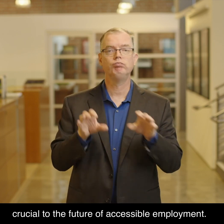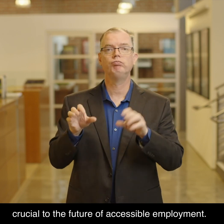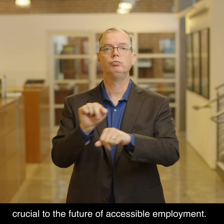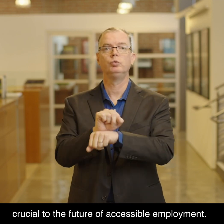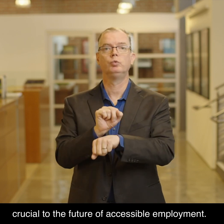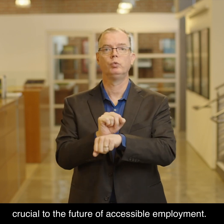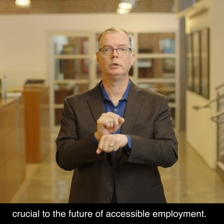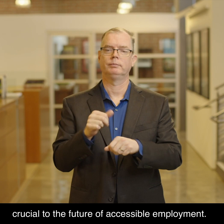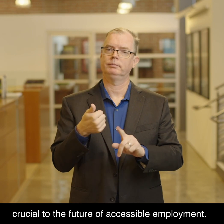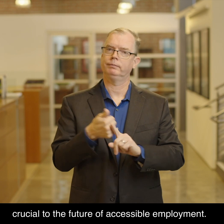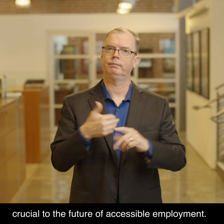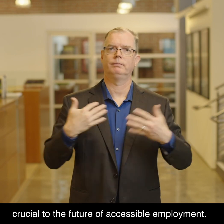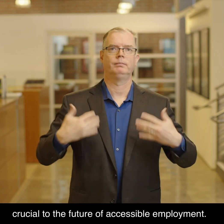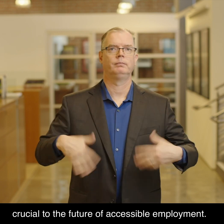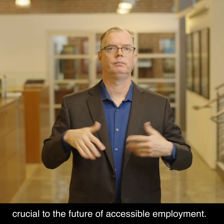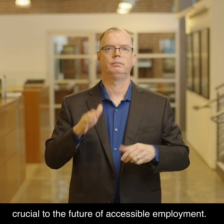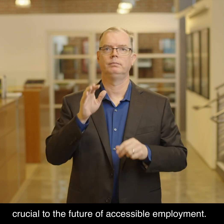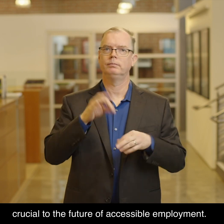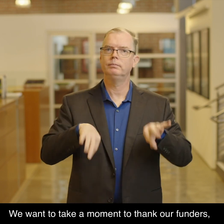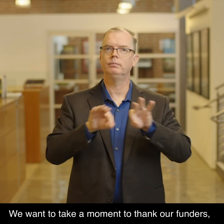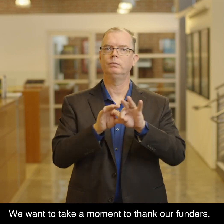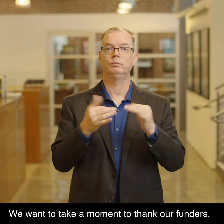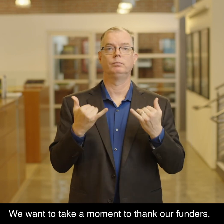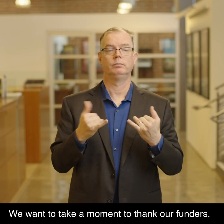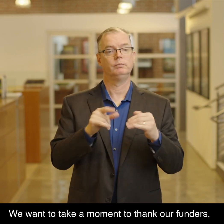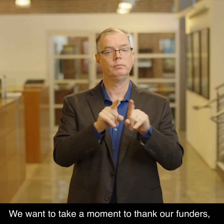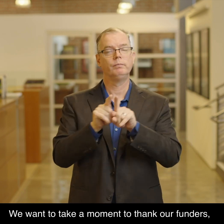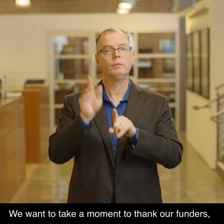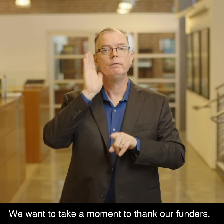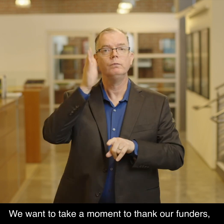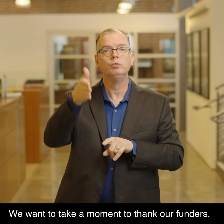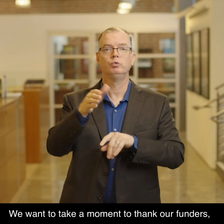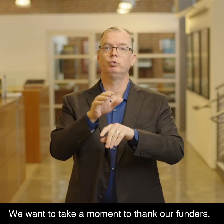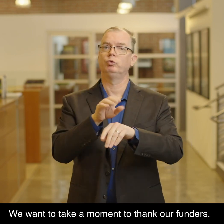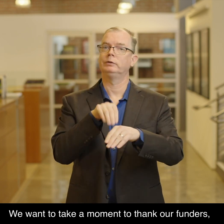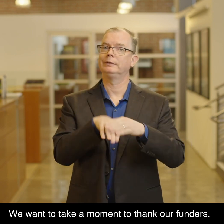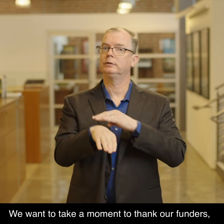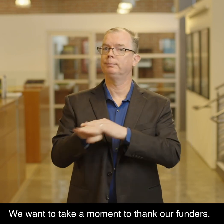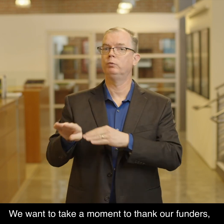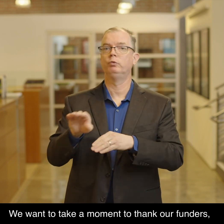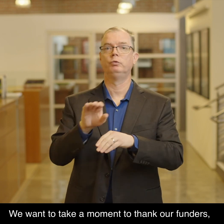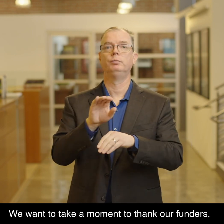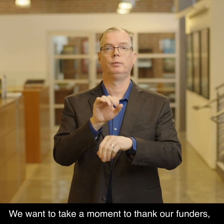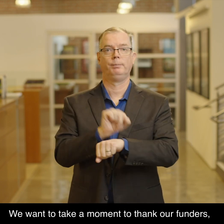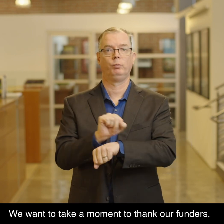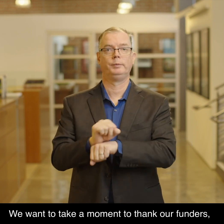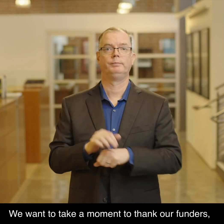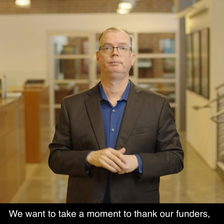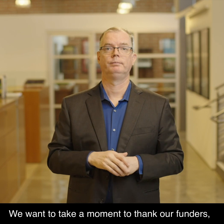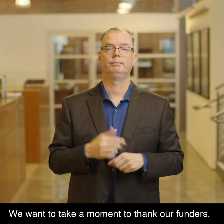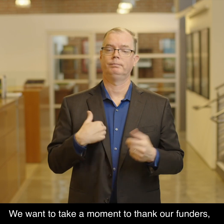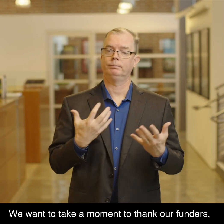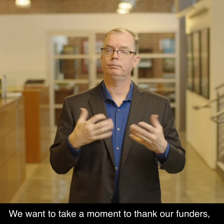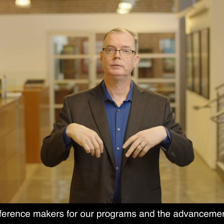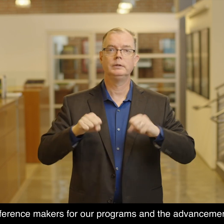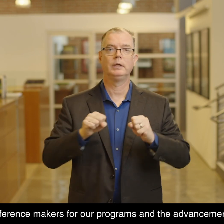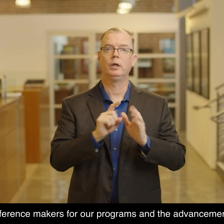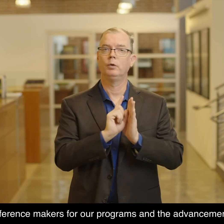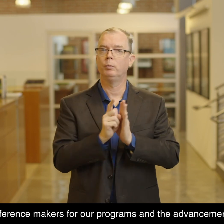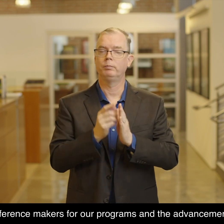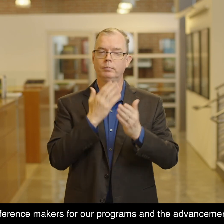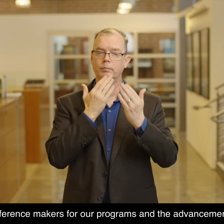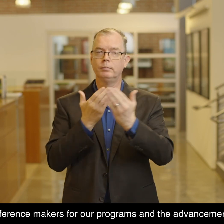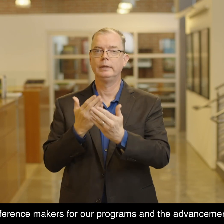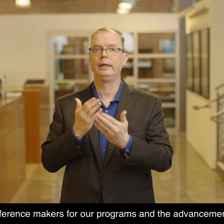crucial to the future of accessible employment. We want to take a moment to thank our funders, who